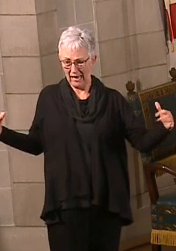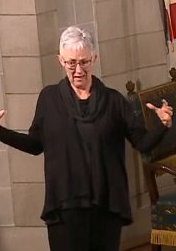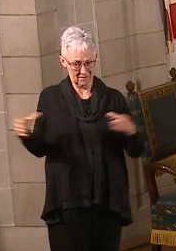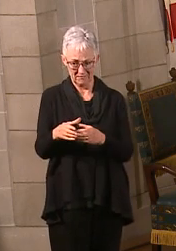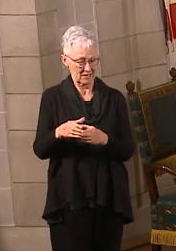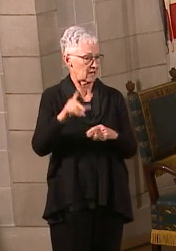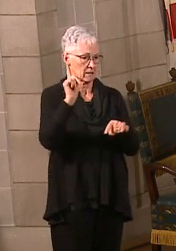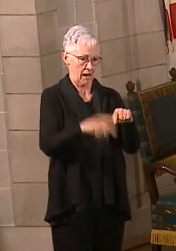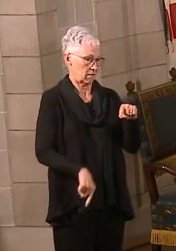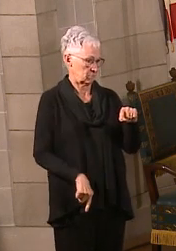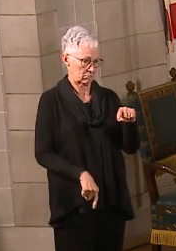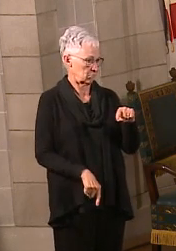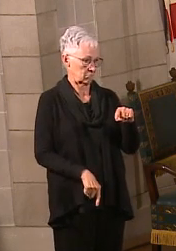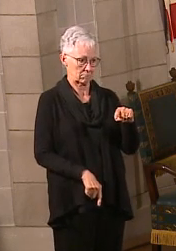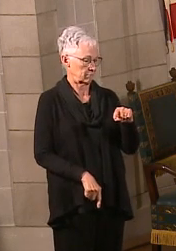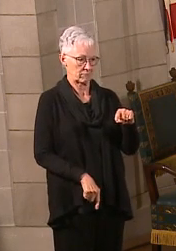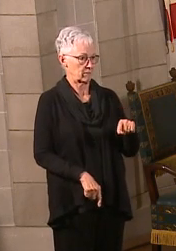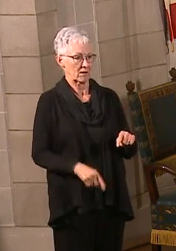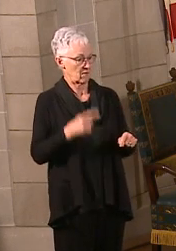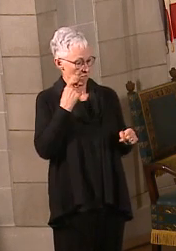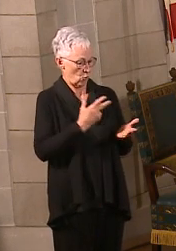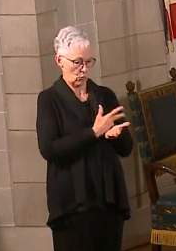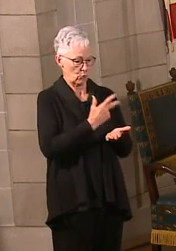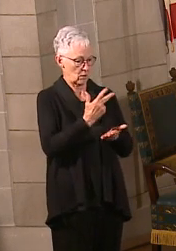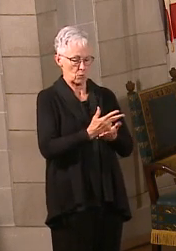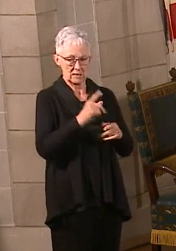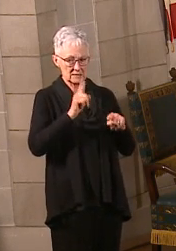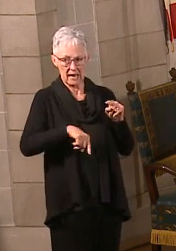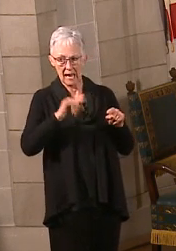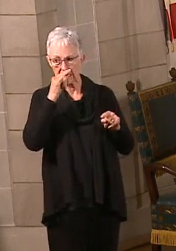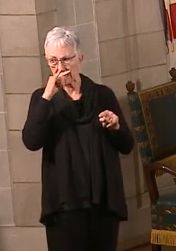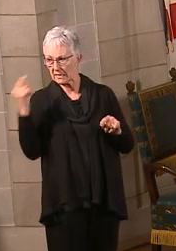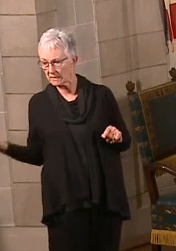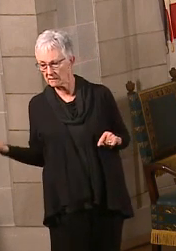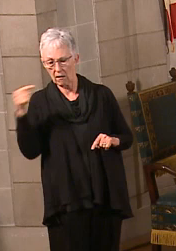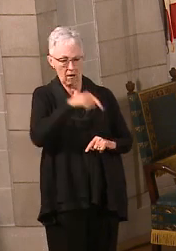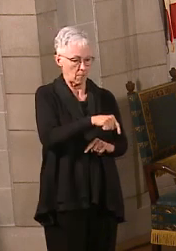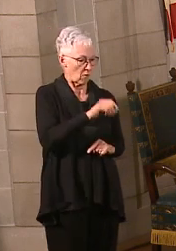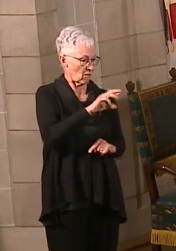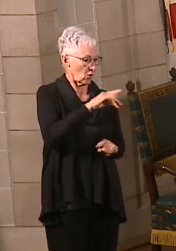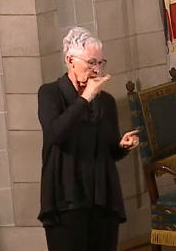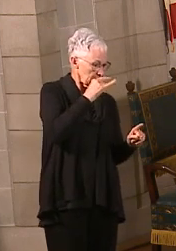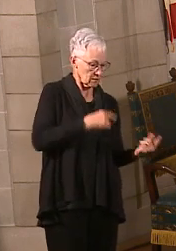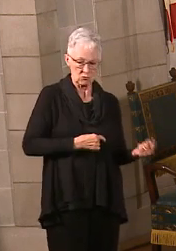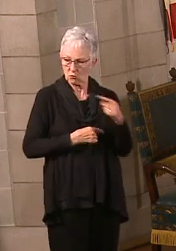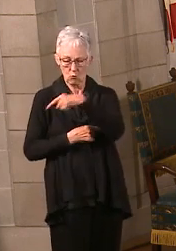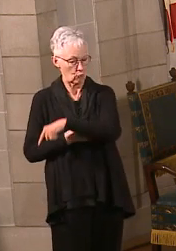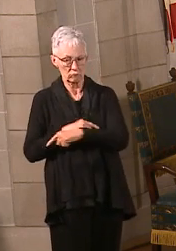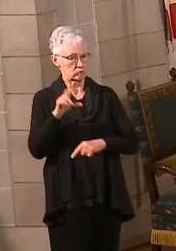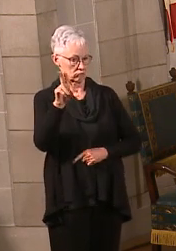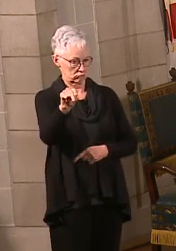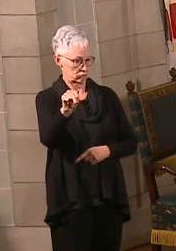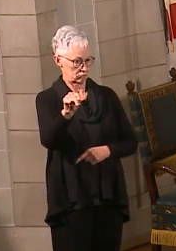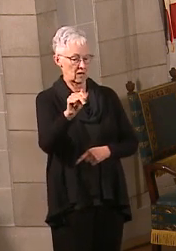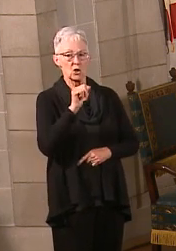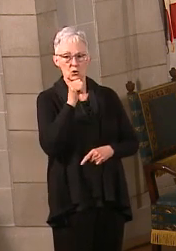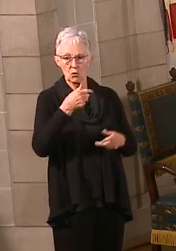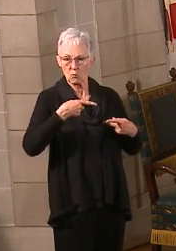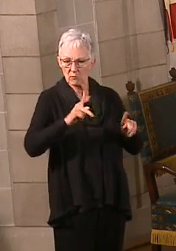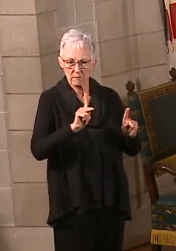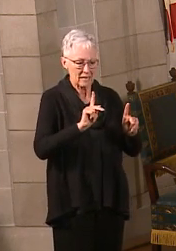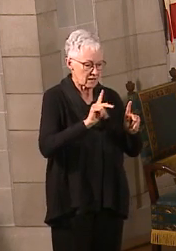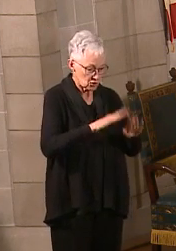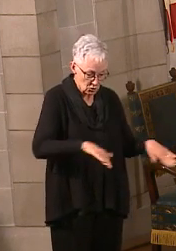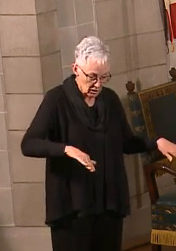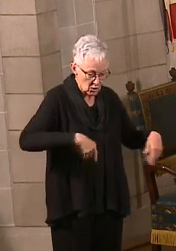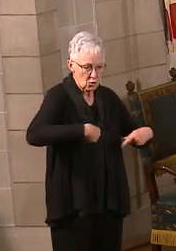over for these next 3 weeks. Play at home. Don't go to the playground. Don't play group sports. Again, we really